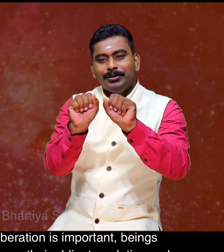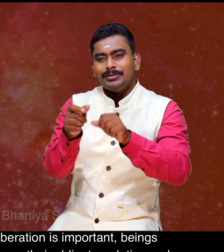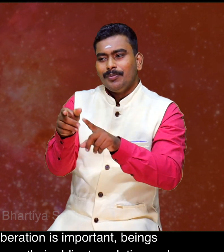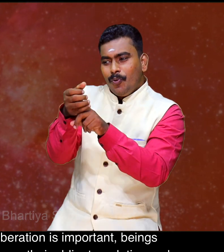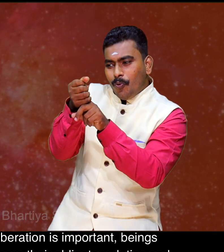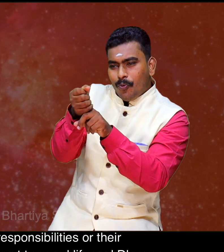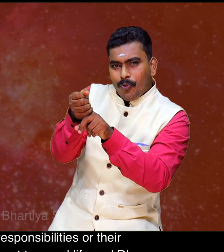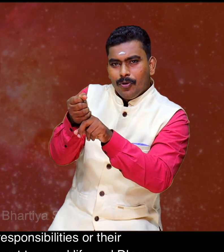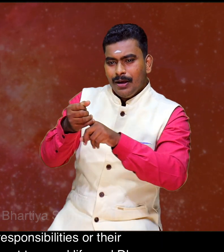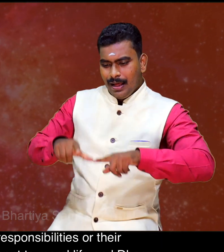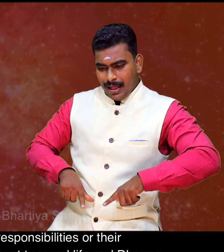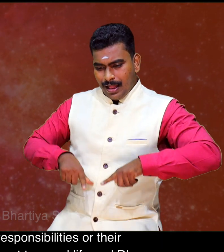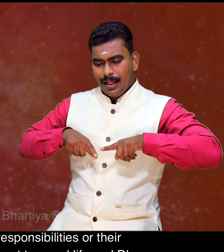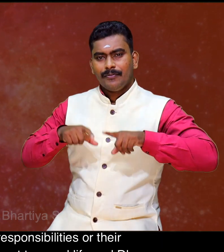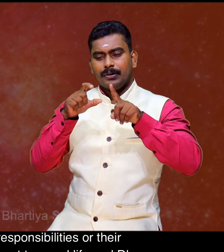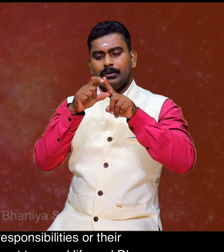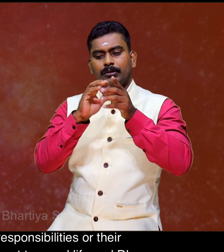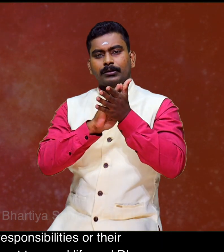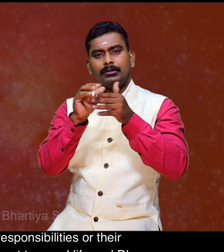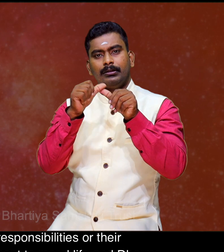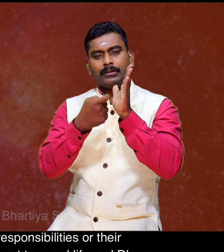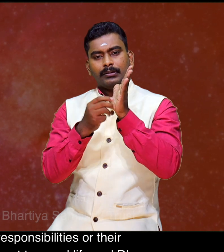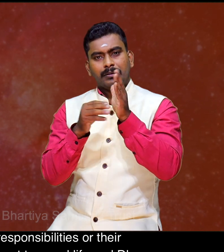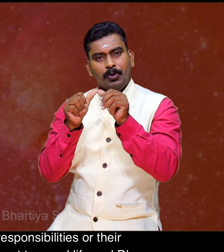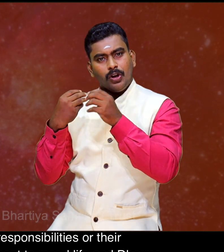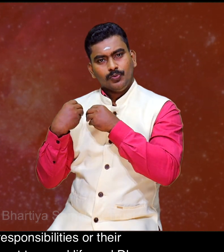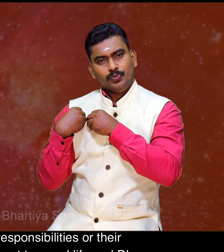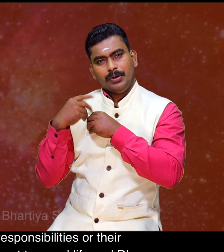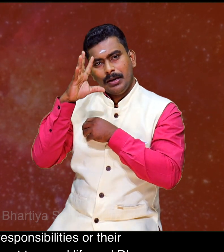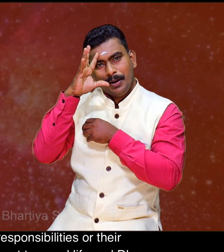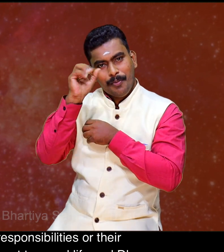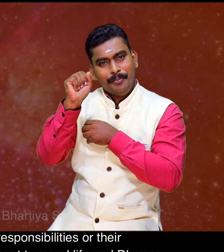duties and responsibilities or their commitment to moral life and dharma.